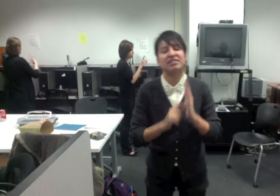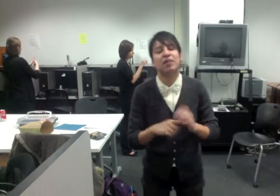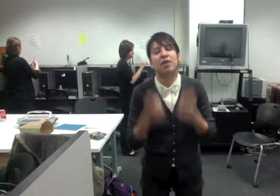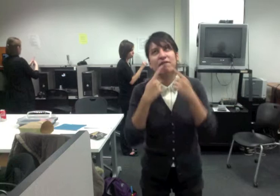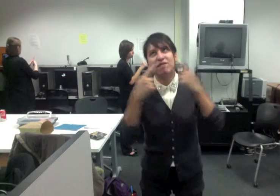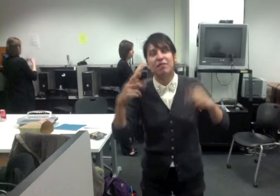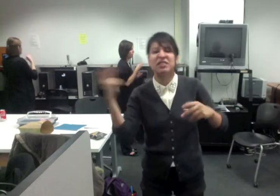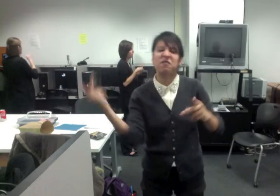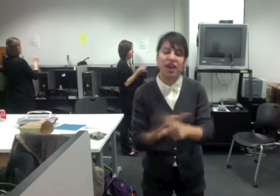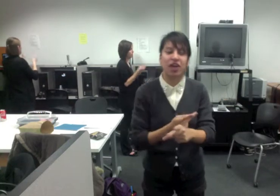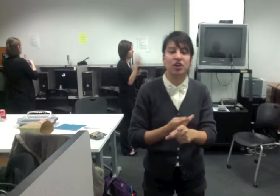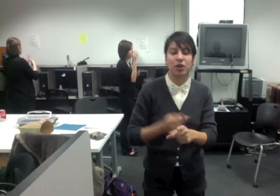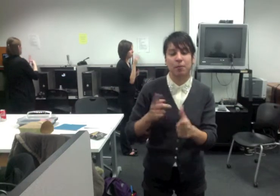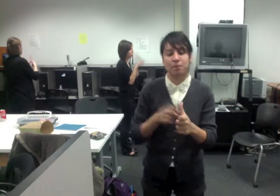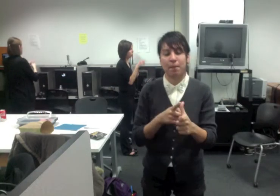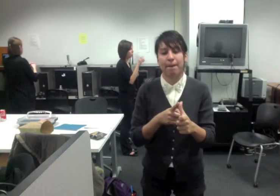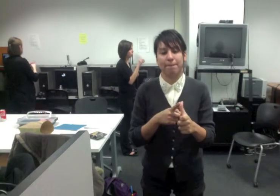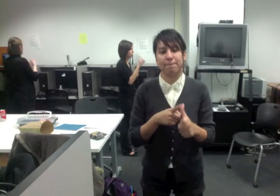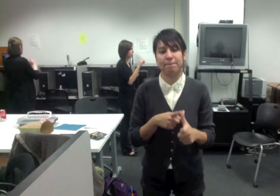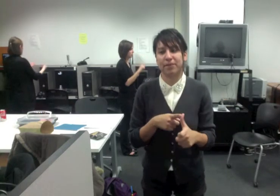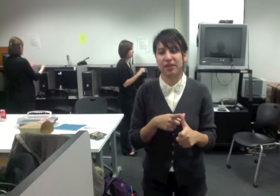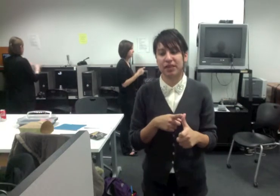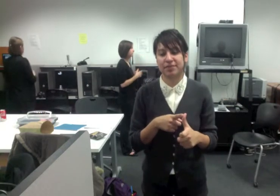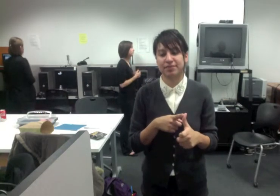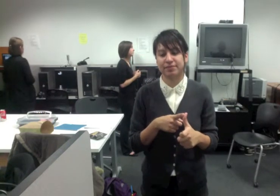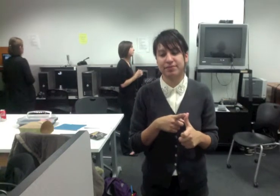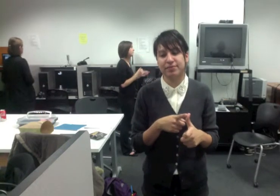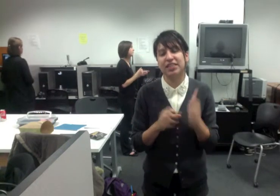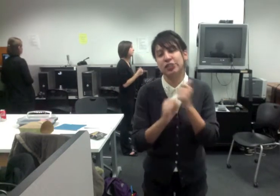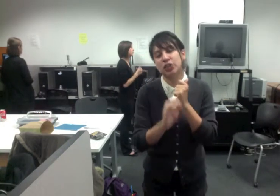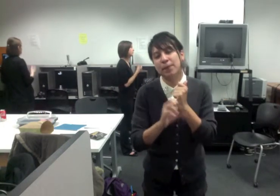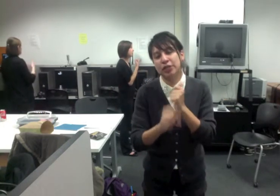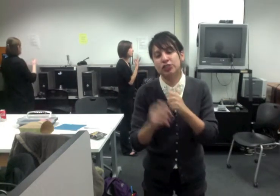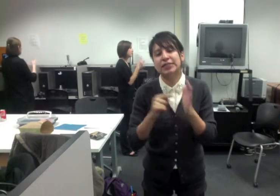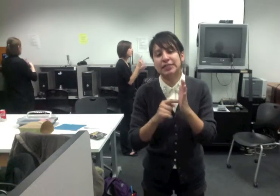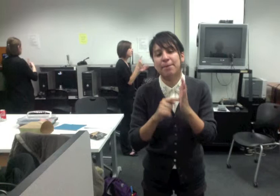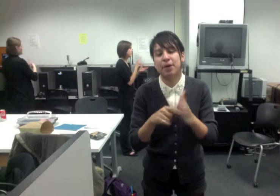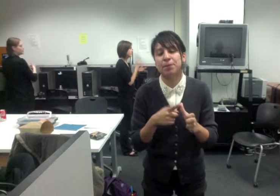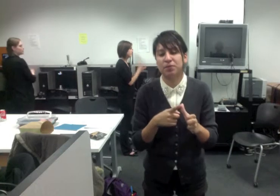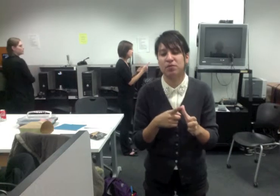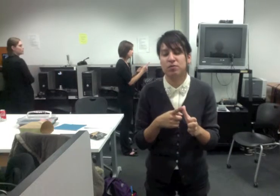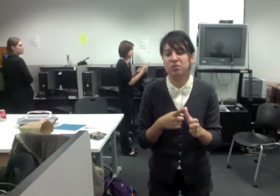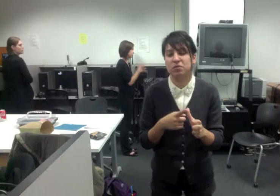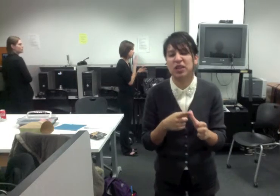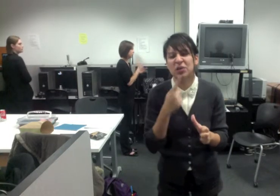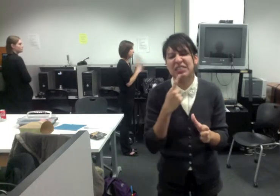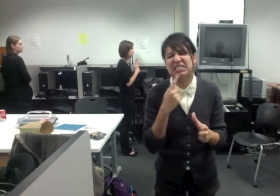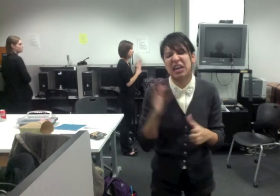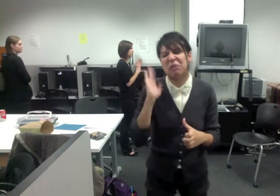innovation. First, the famous failure. It's a commercial example. As we said before a second ago, the recipe for success is money